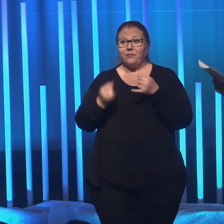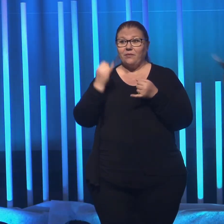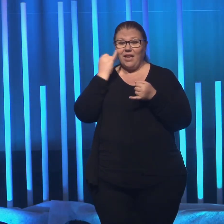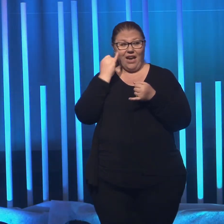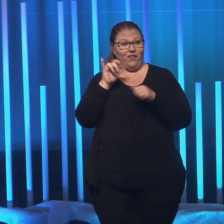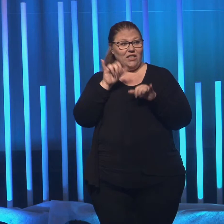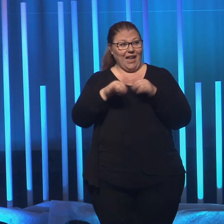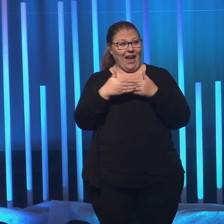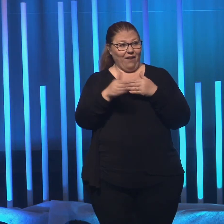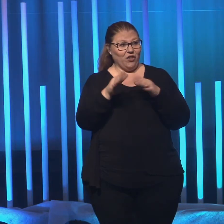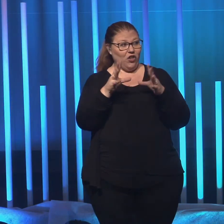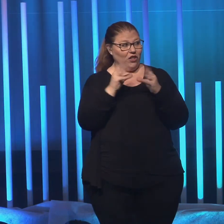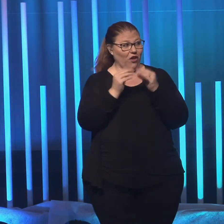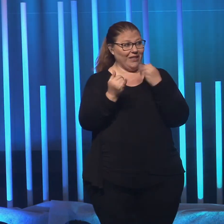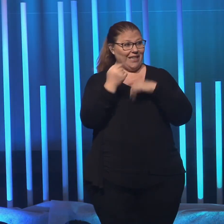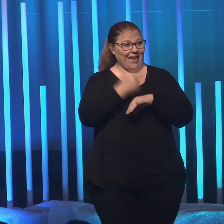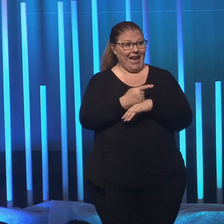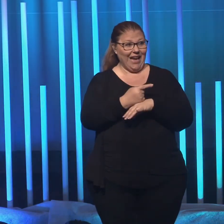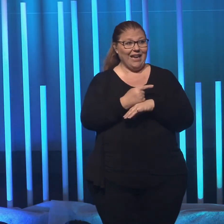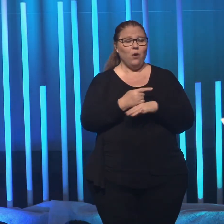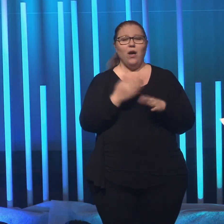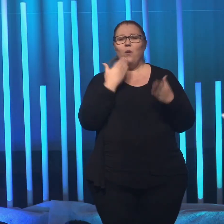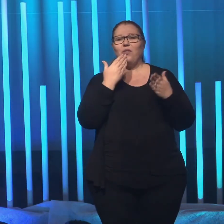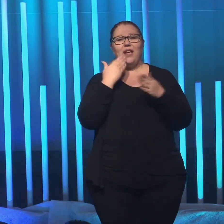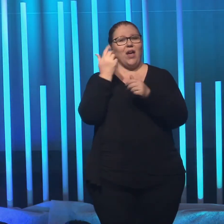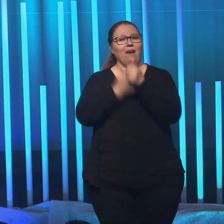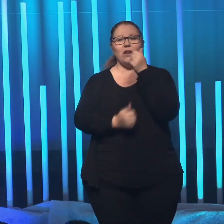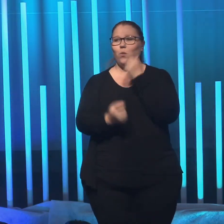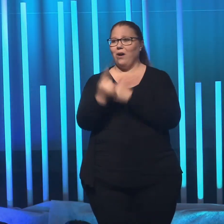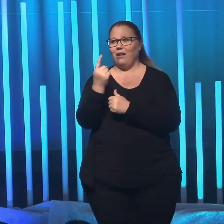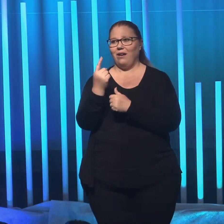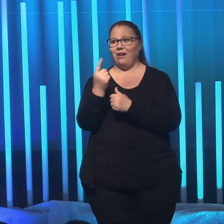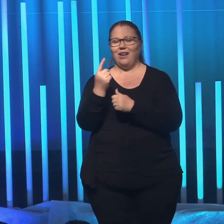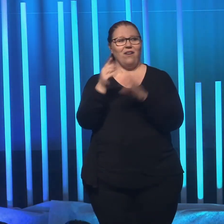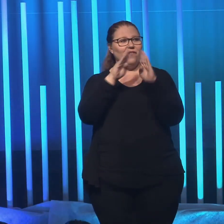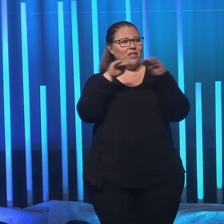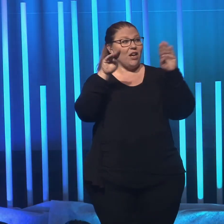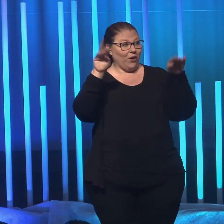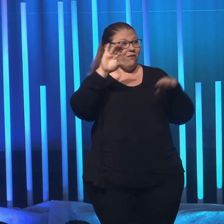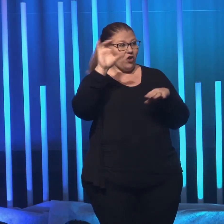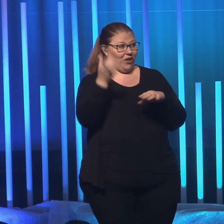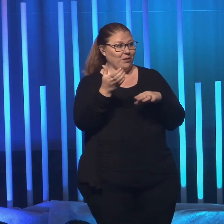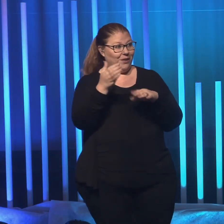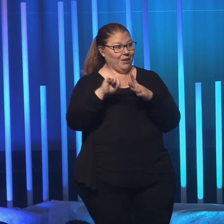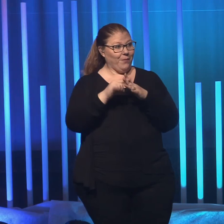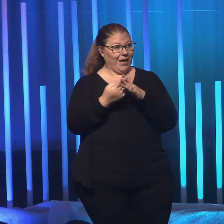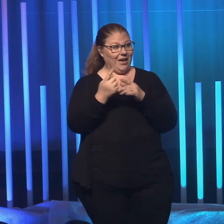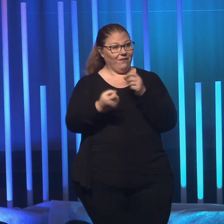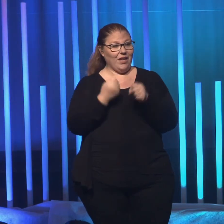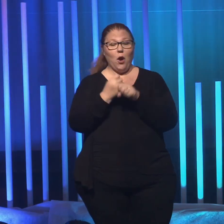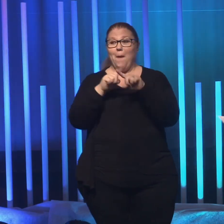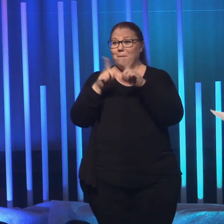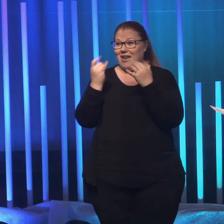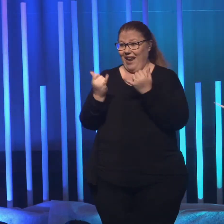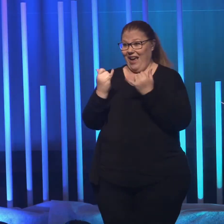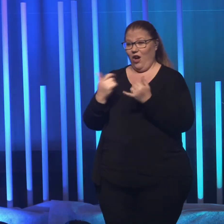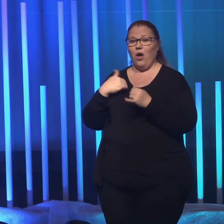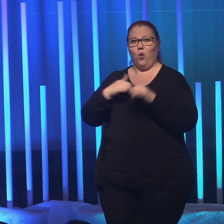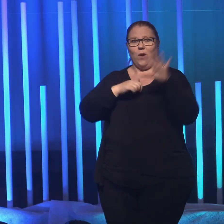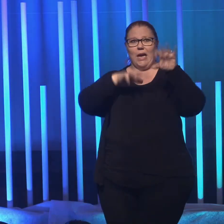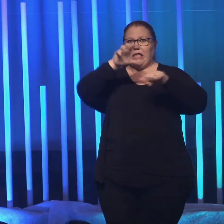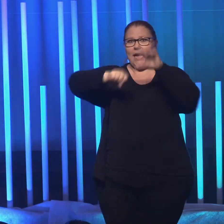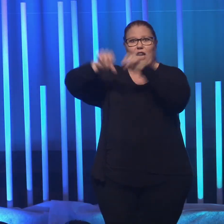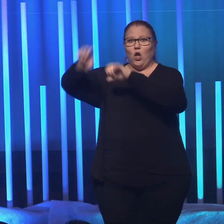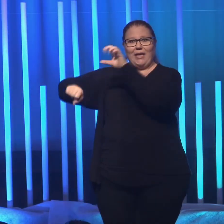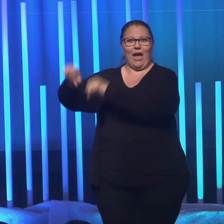We want to thank you for turning the whole building, the auditorium, atrium, around for Christmas at the beginning of the year, but today we're going to take it all